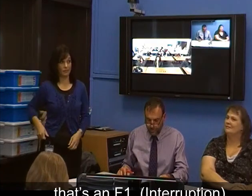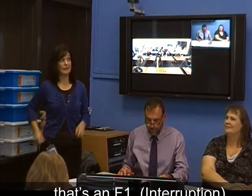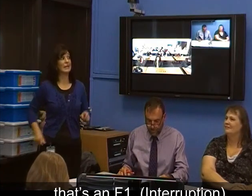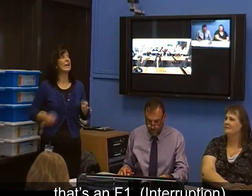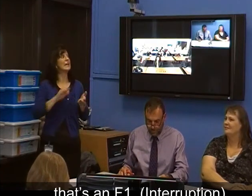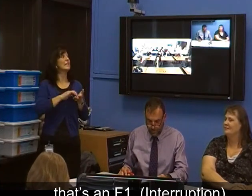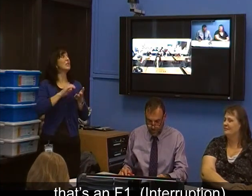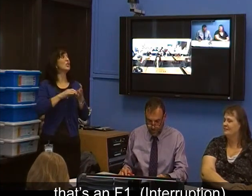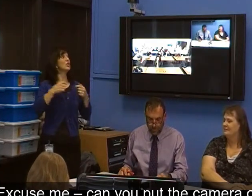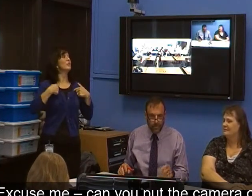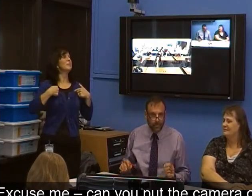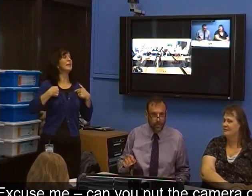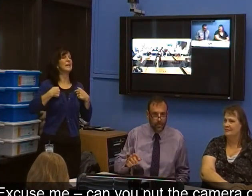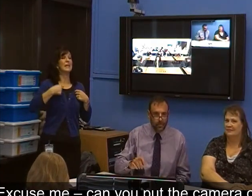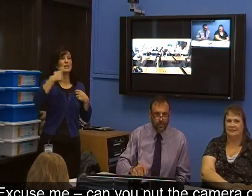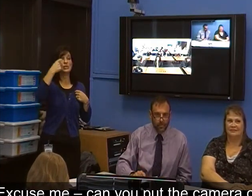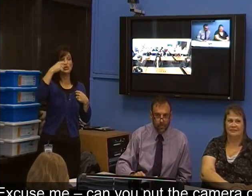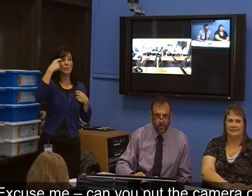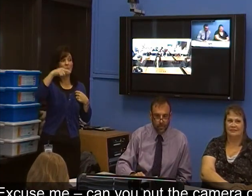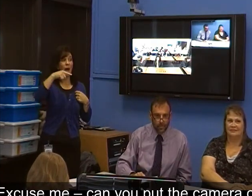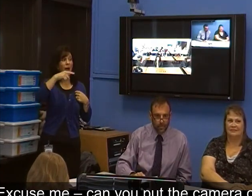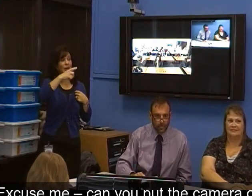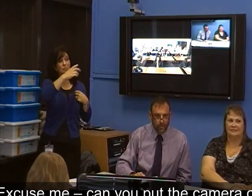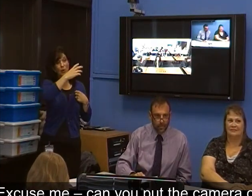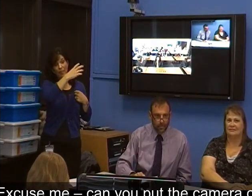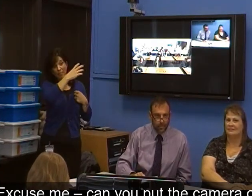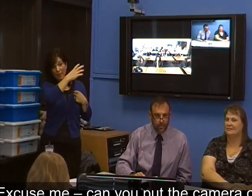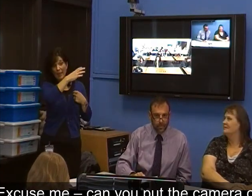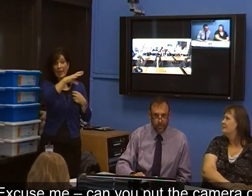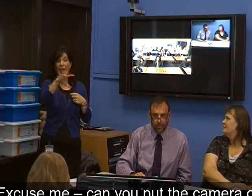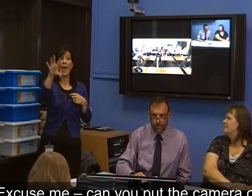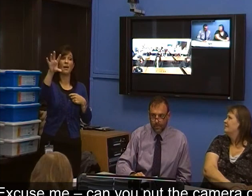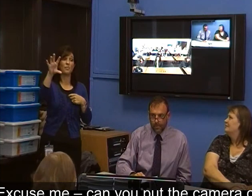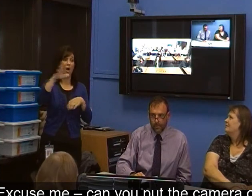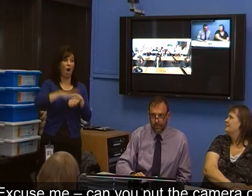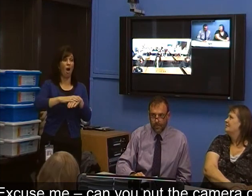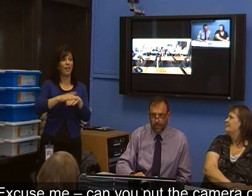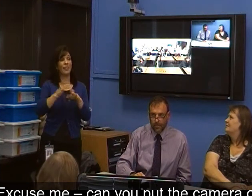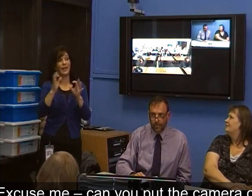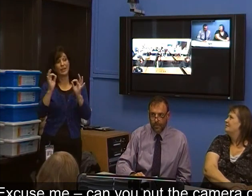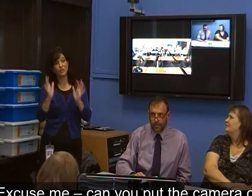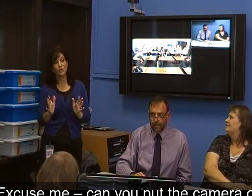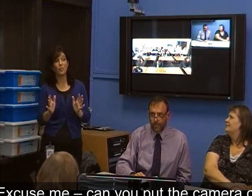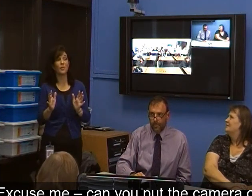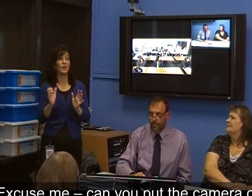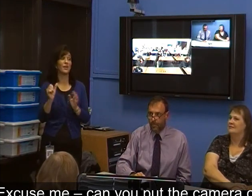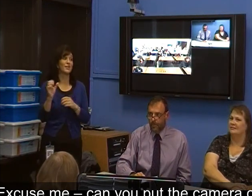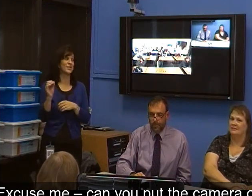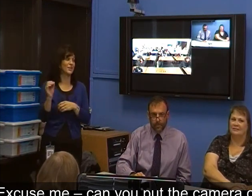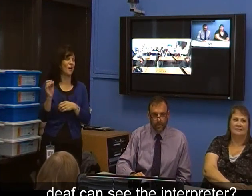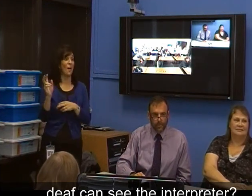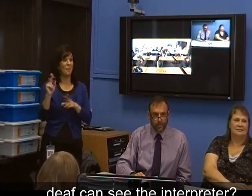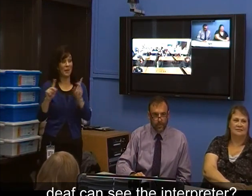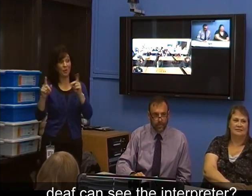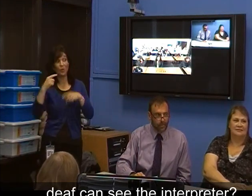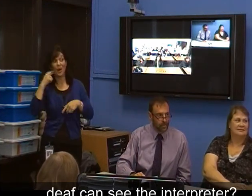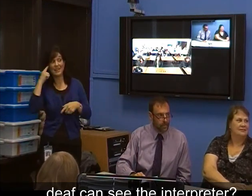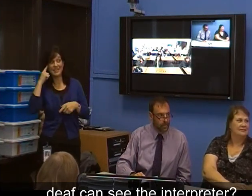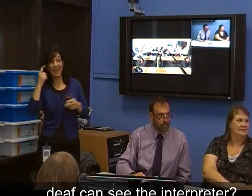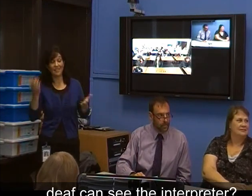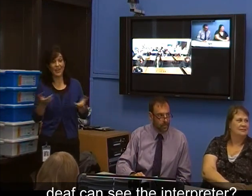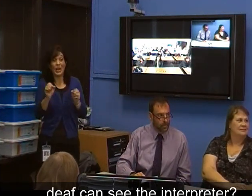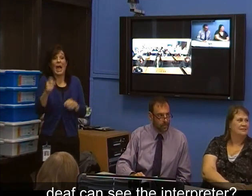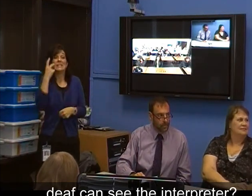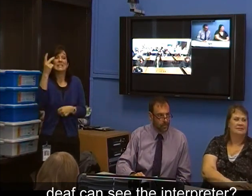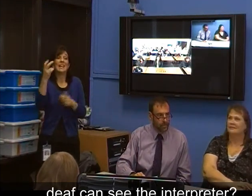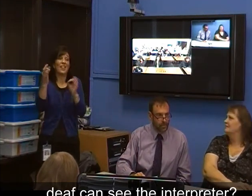Excuse me, could you put the camera on the interpreter so that the people who are deaf can see